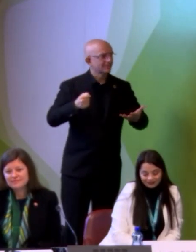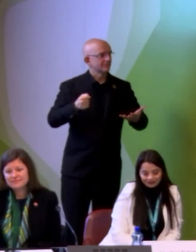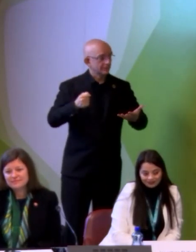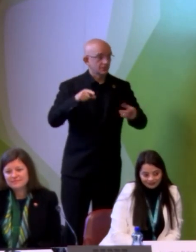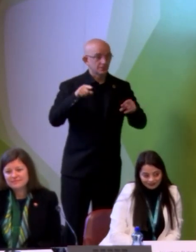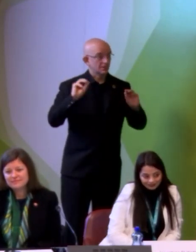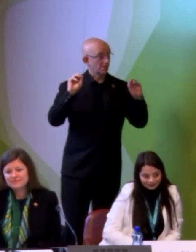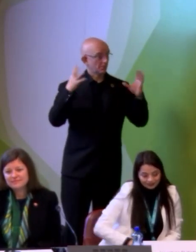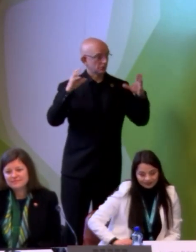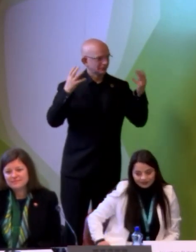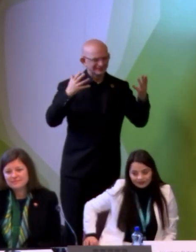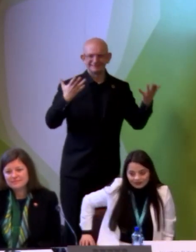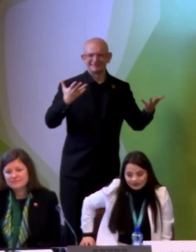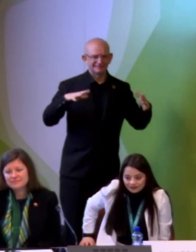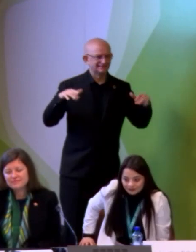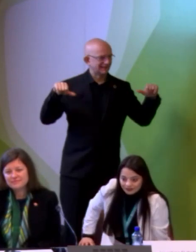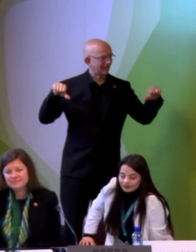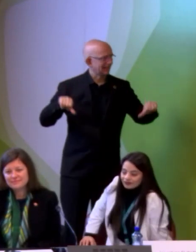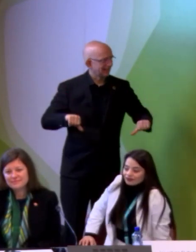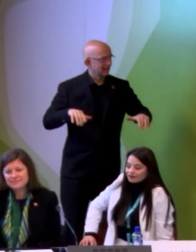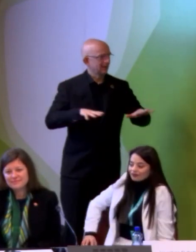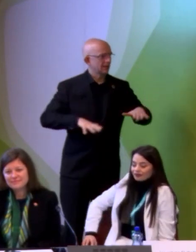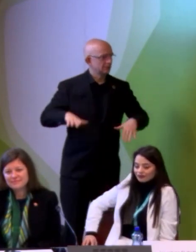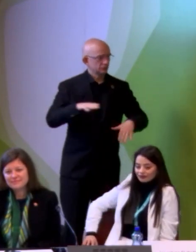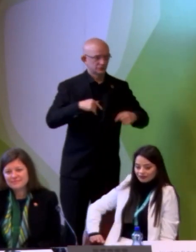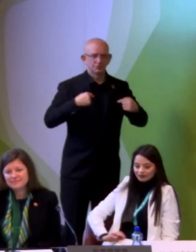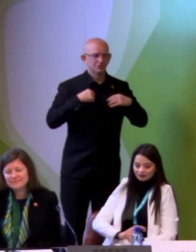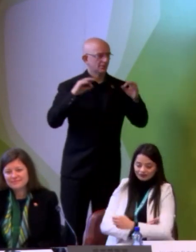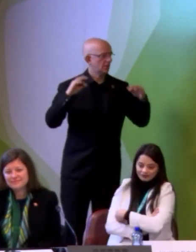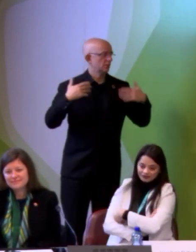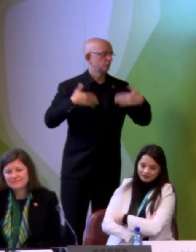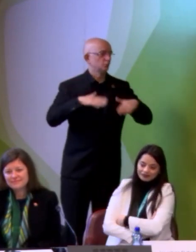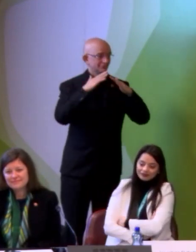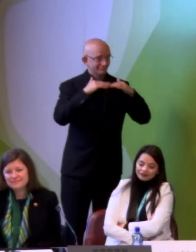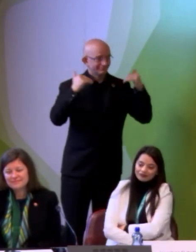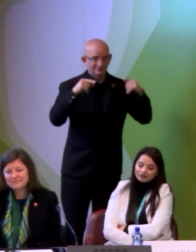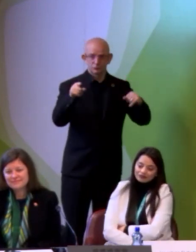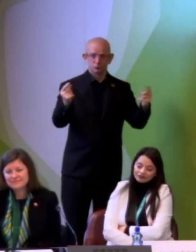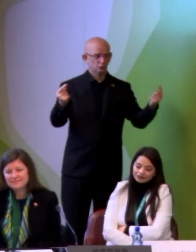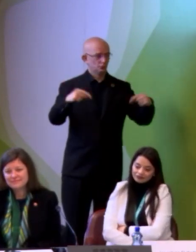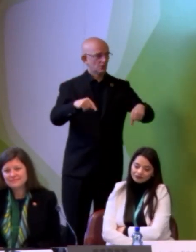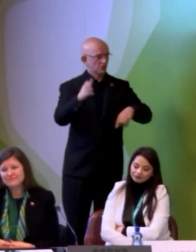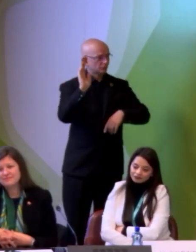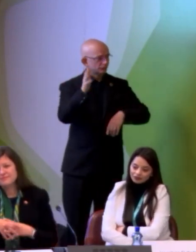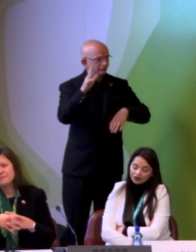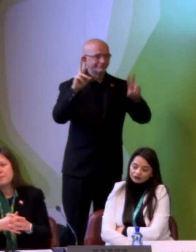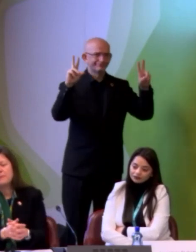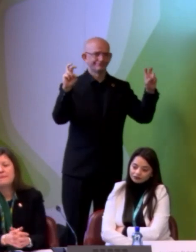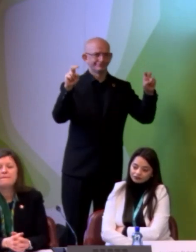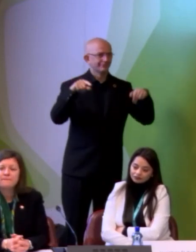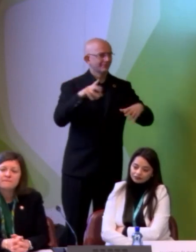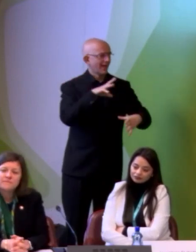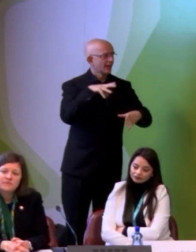crisis. I'm really so delighted to observe the growing interest in inclusive education generally and the inclusion of persons